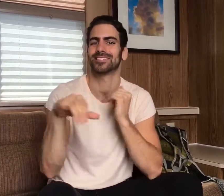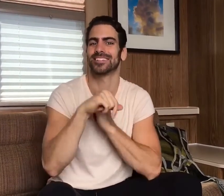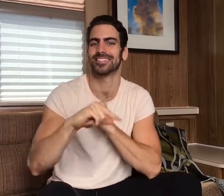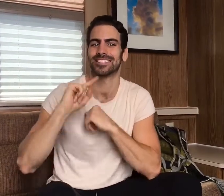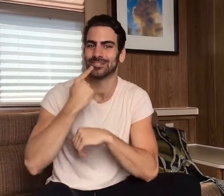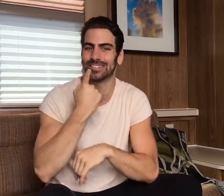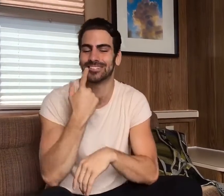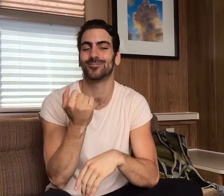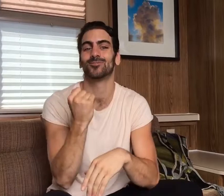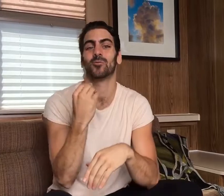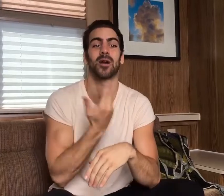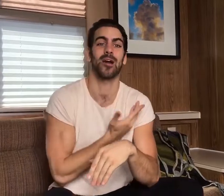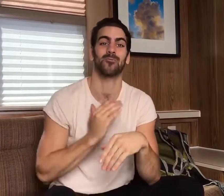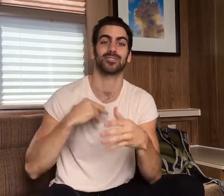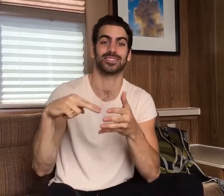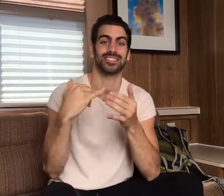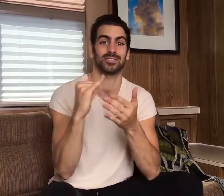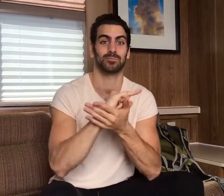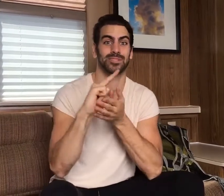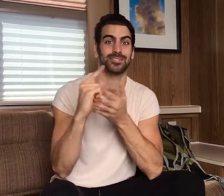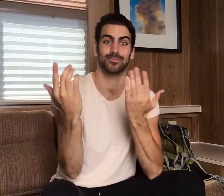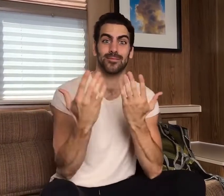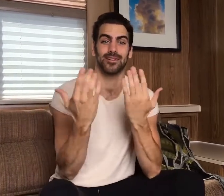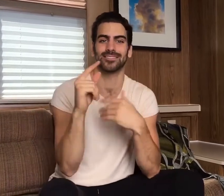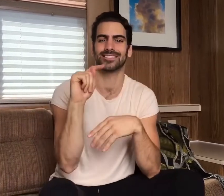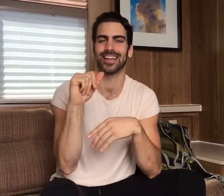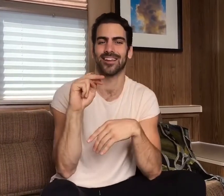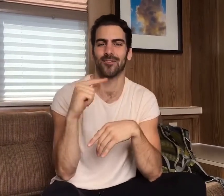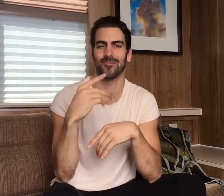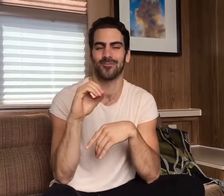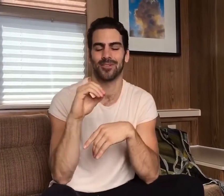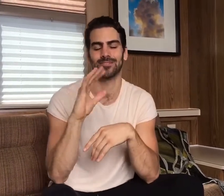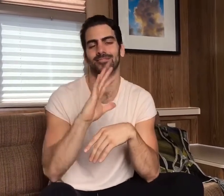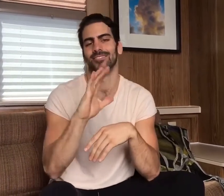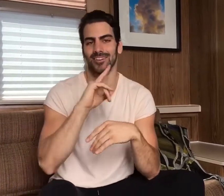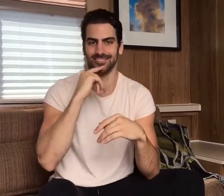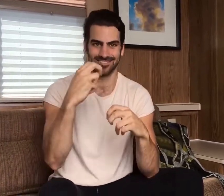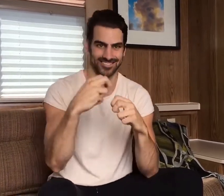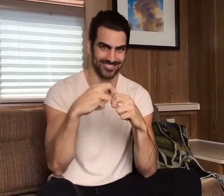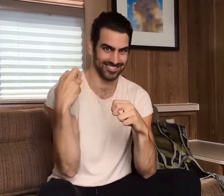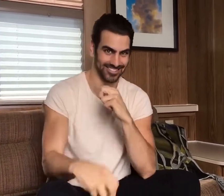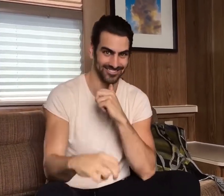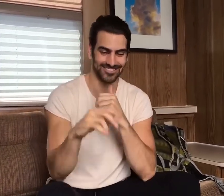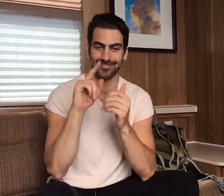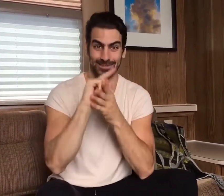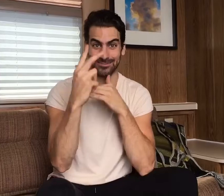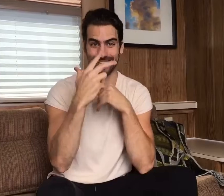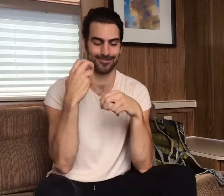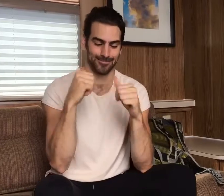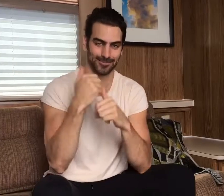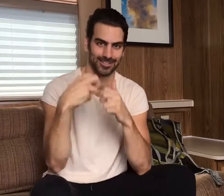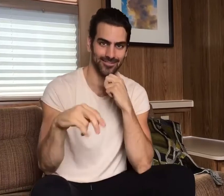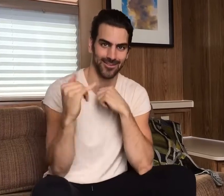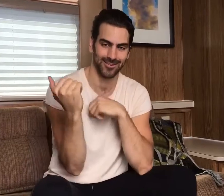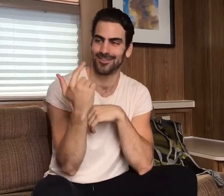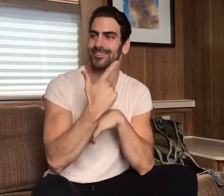going to be going home. So I have to take this seriously and our dance this week is the tango. And this is difficult. Week three